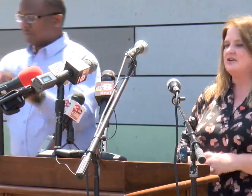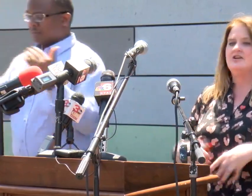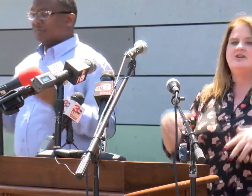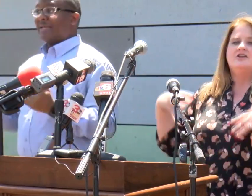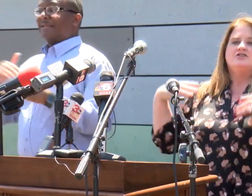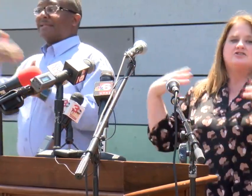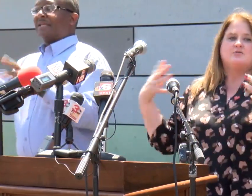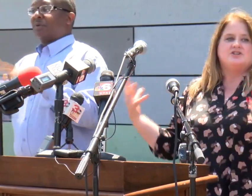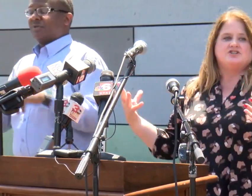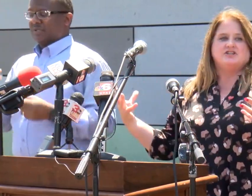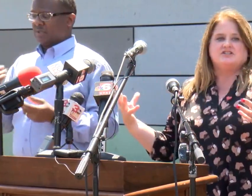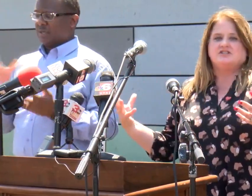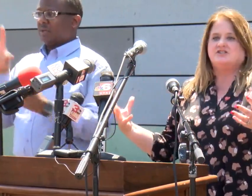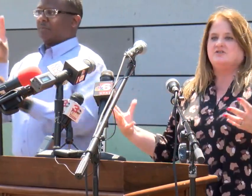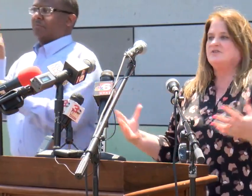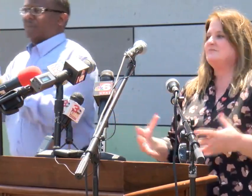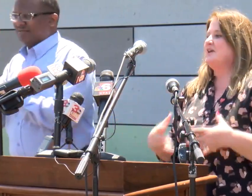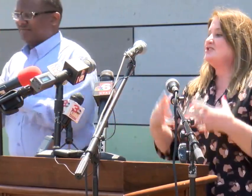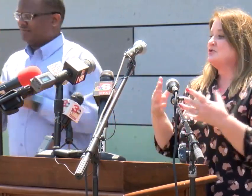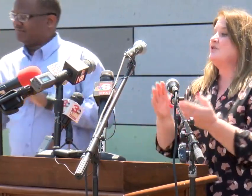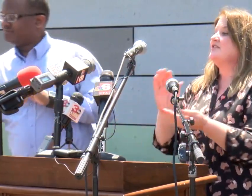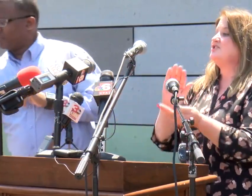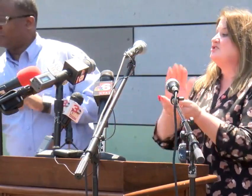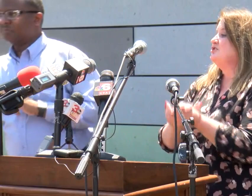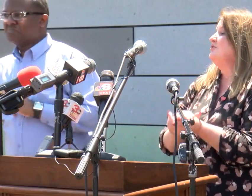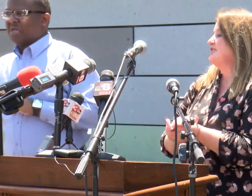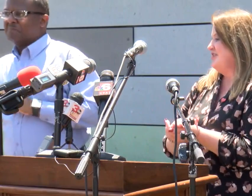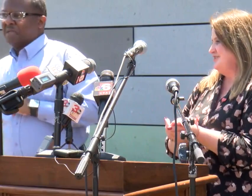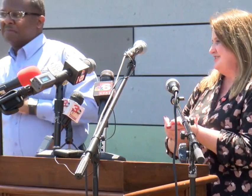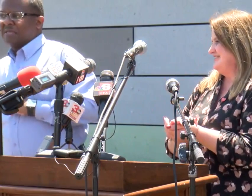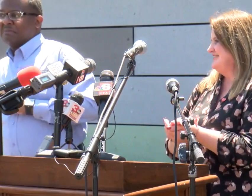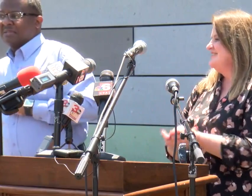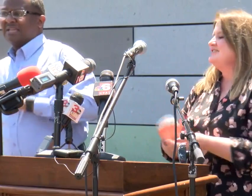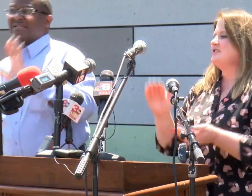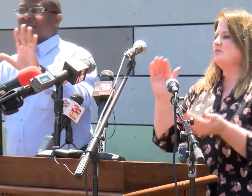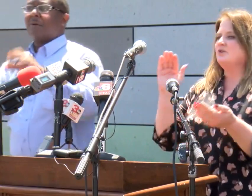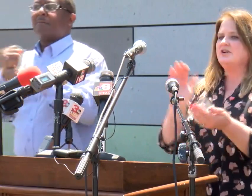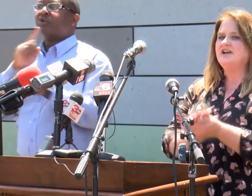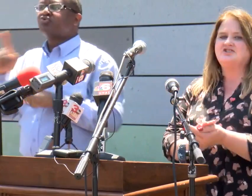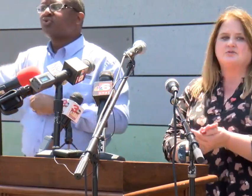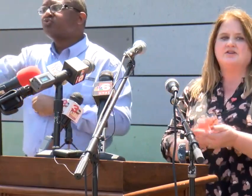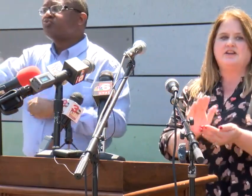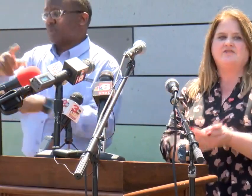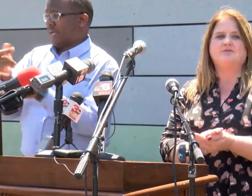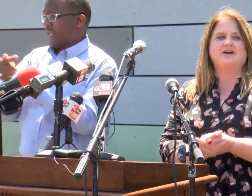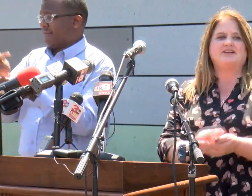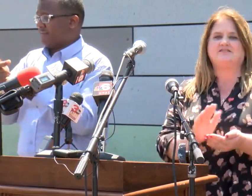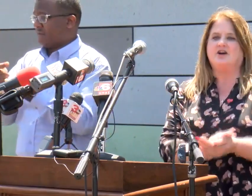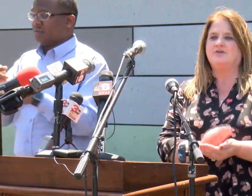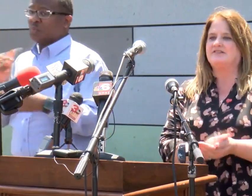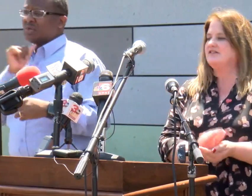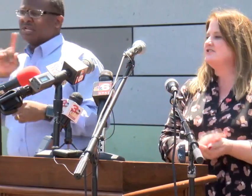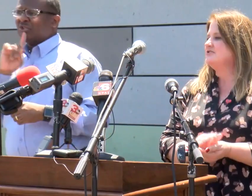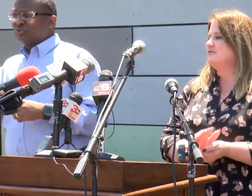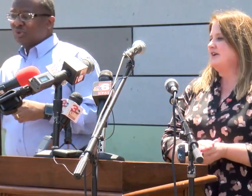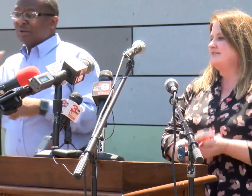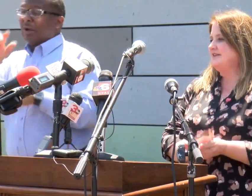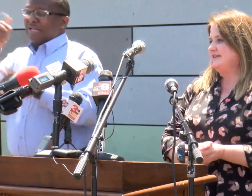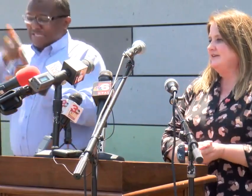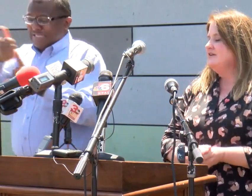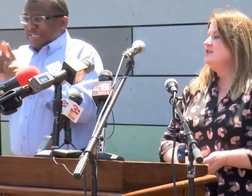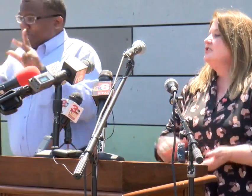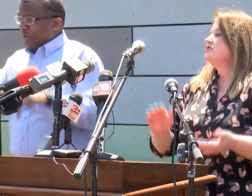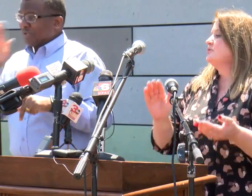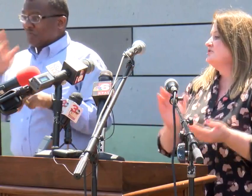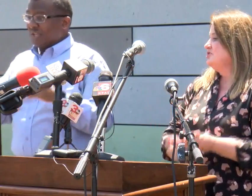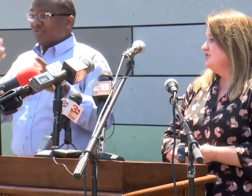credit card. So what you need to do is make sure that you are cautious. So we're not sure that everybody is always going to do the right